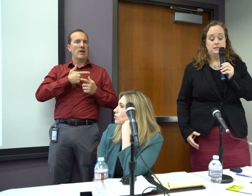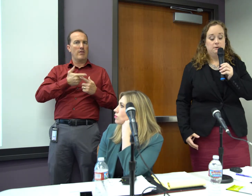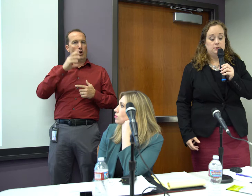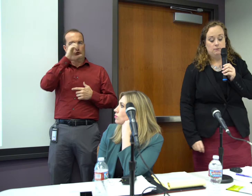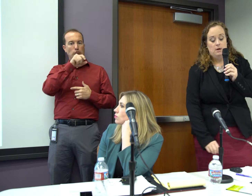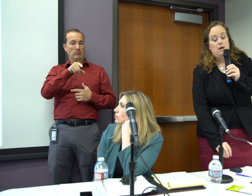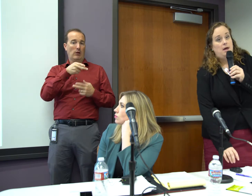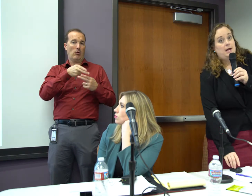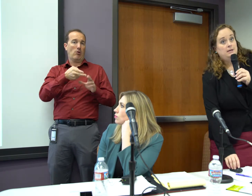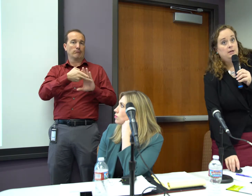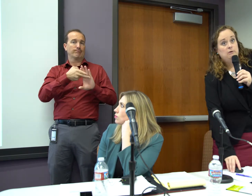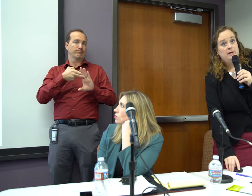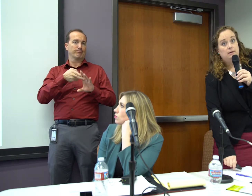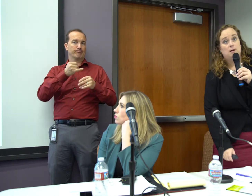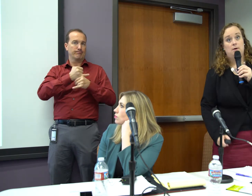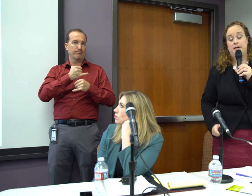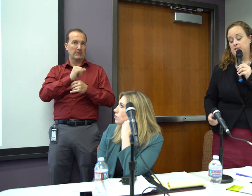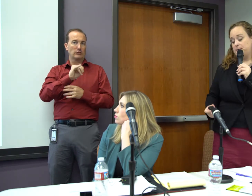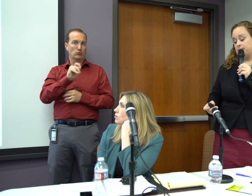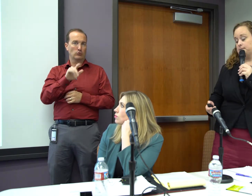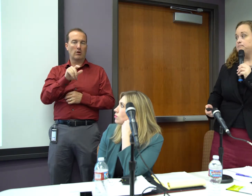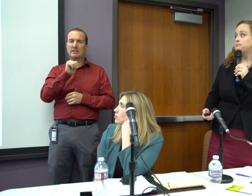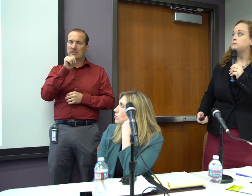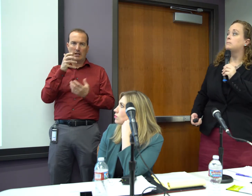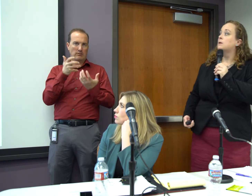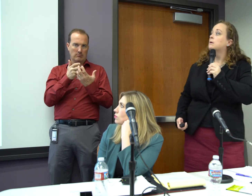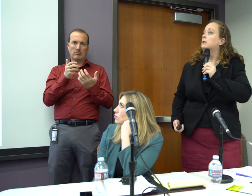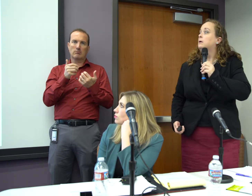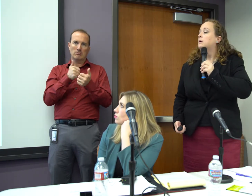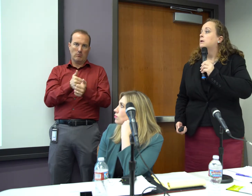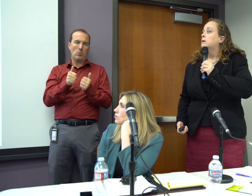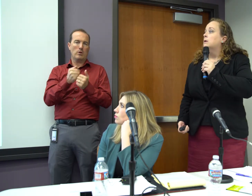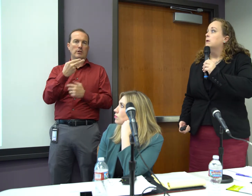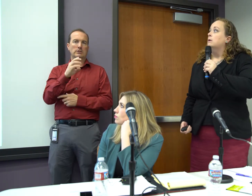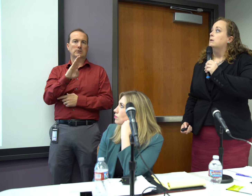presumed institutional, and it could make it non-HCBS.